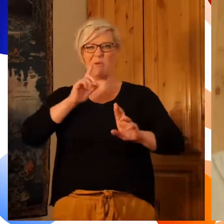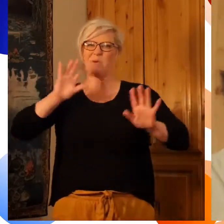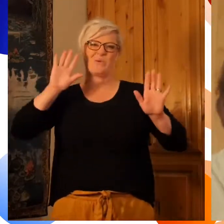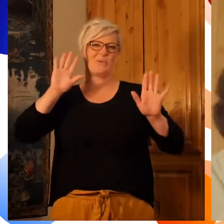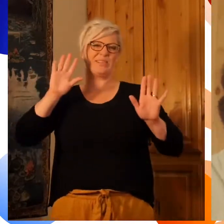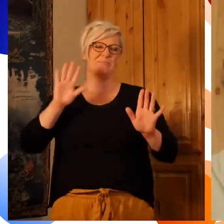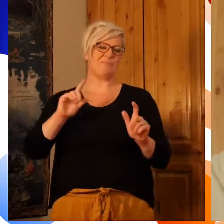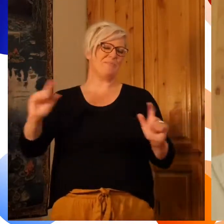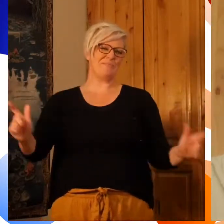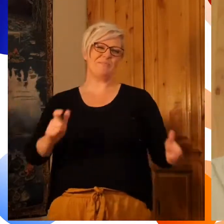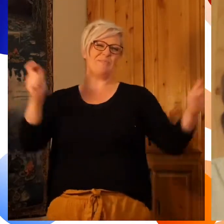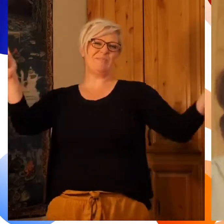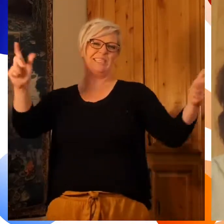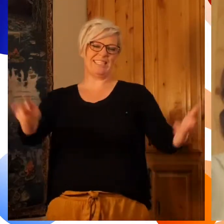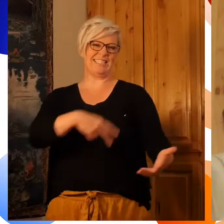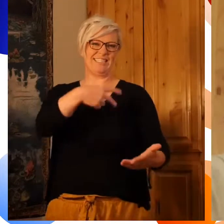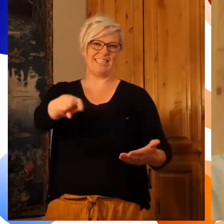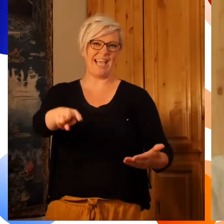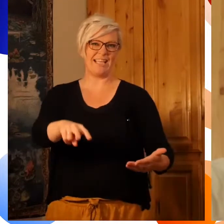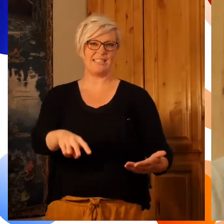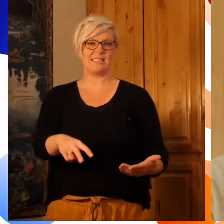And the dance went something like this.